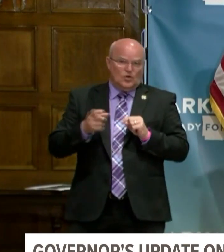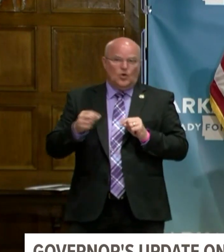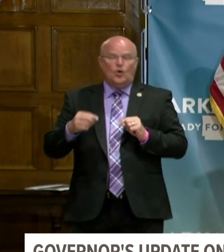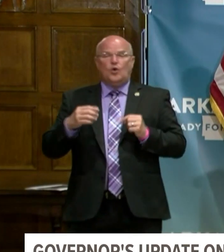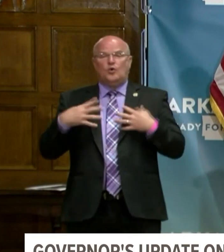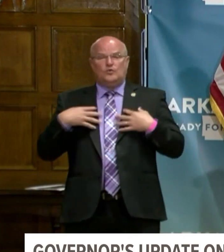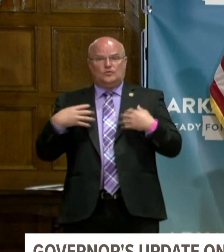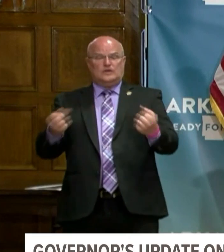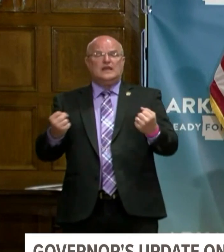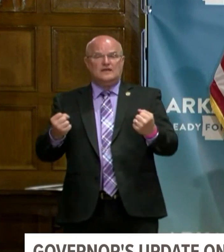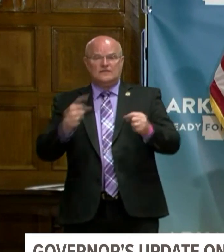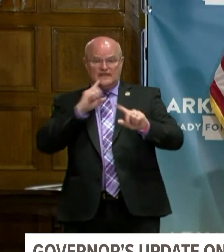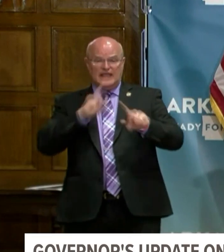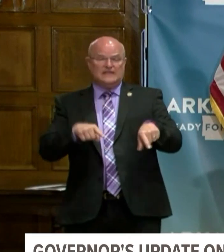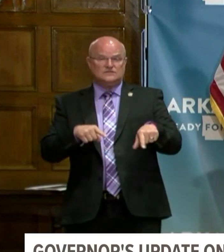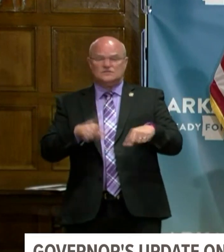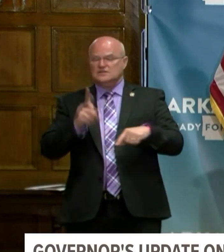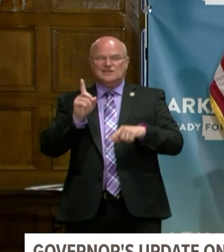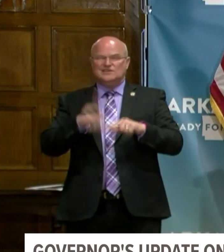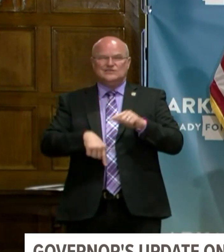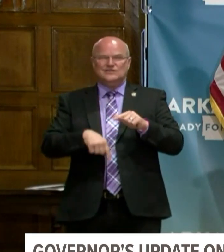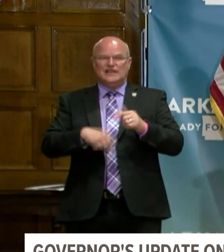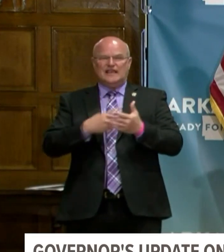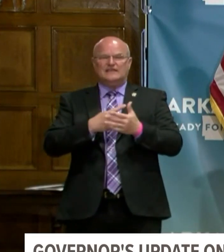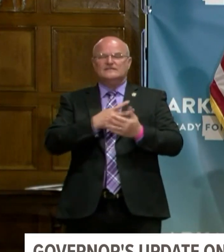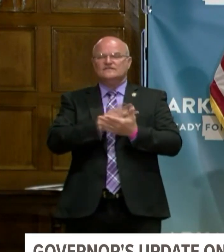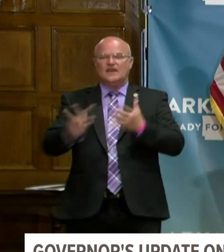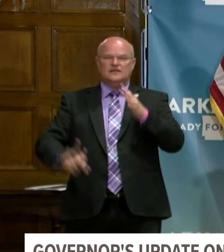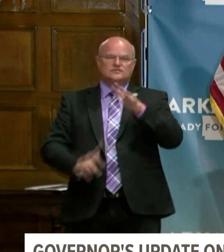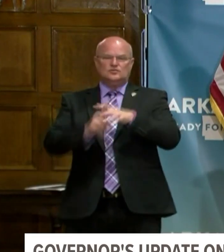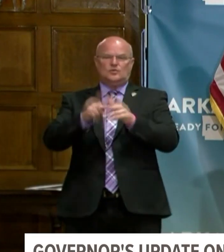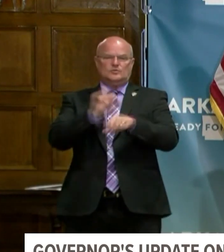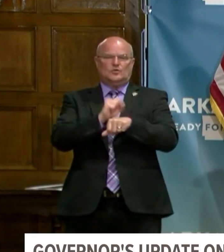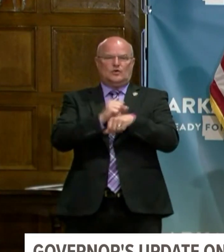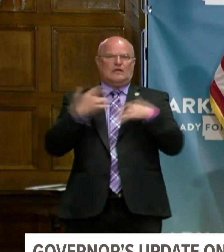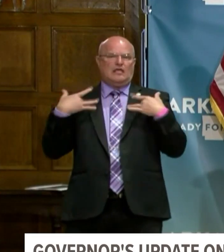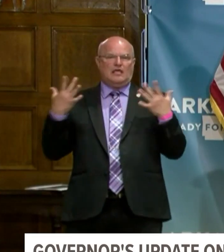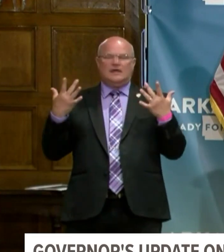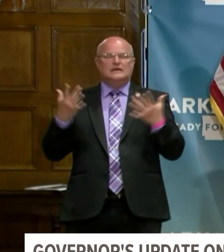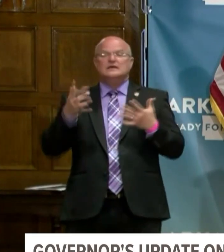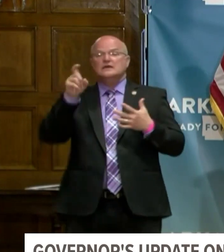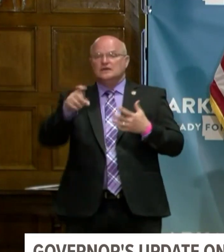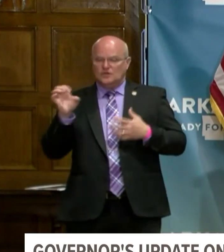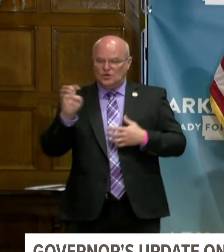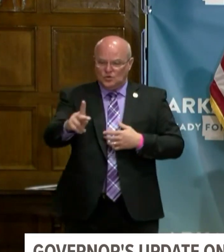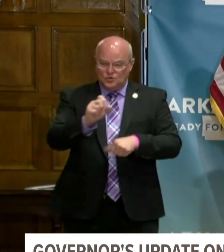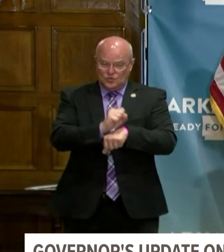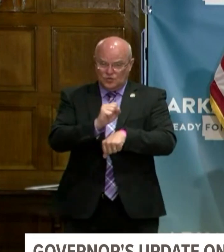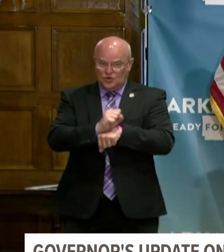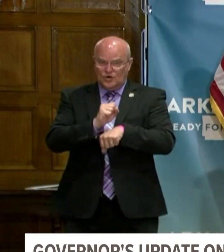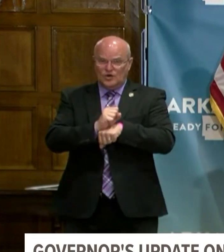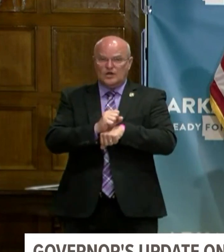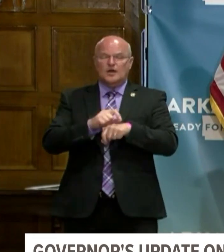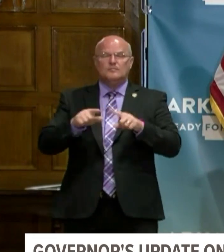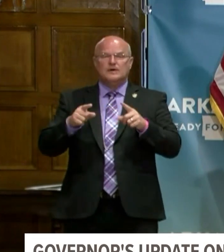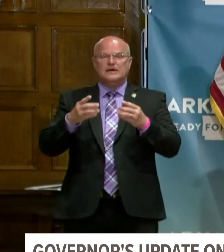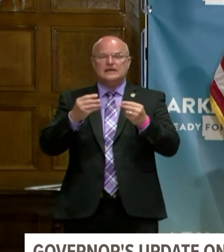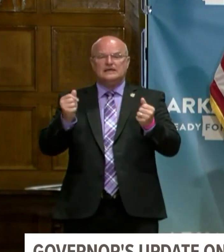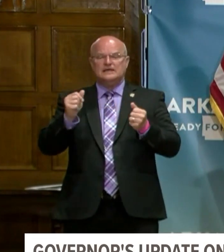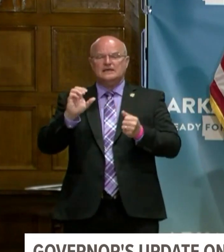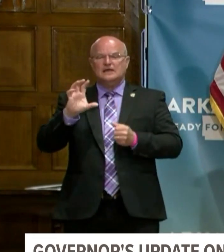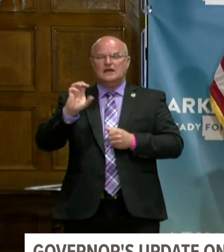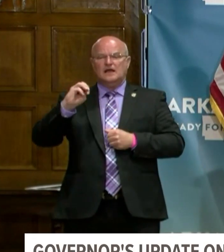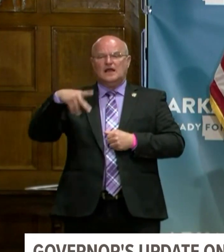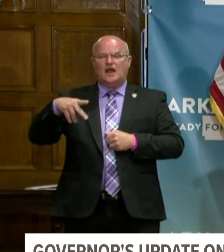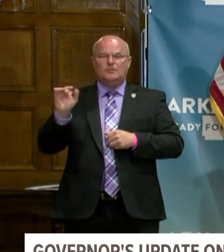Well, the answer is you can't fail to show up to work. You need to go to work, but the remedy is workers' comp insurance,